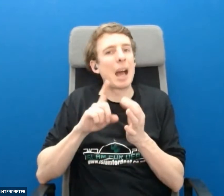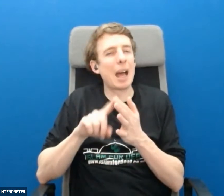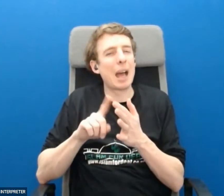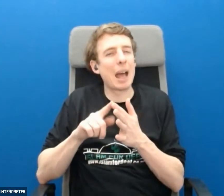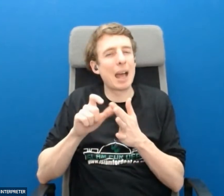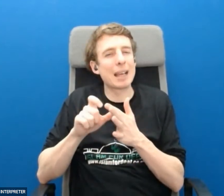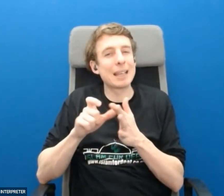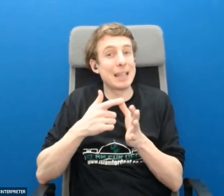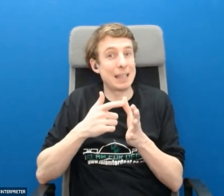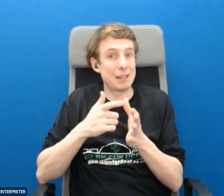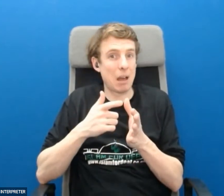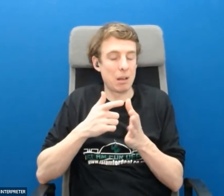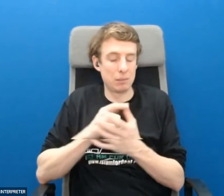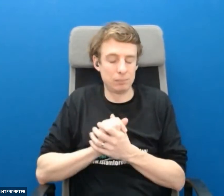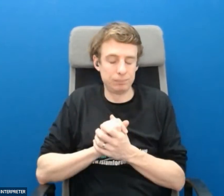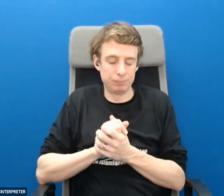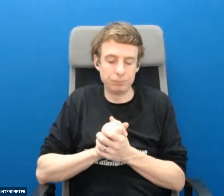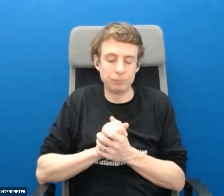A-Q-E-E-D-A.